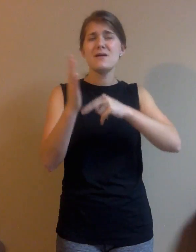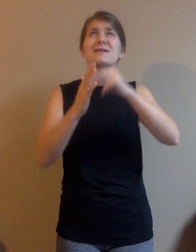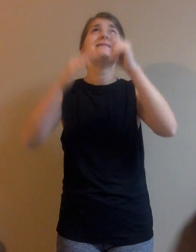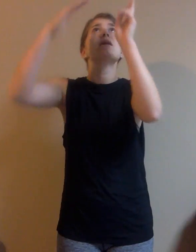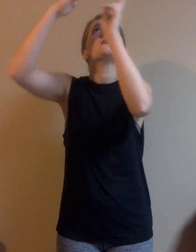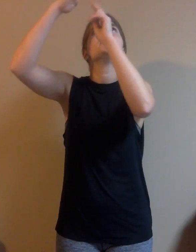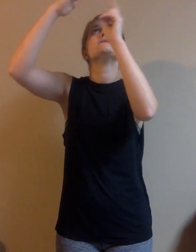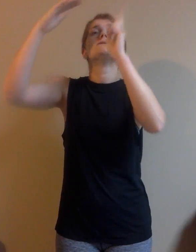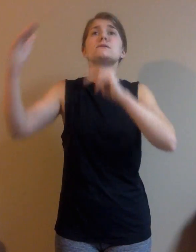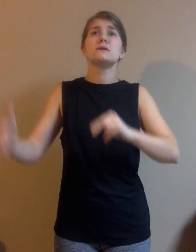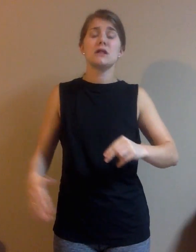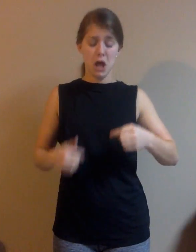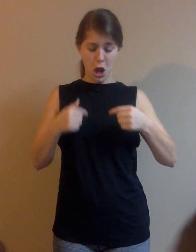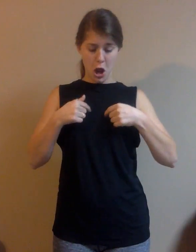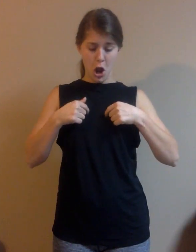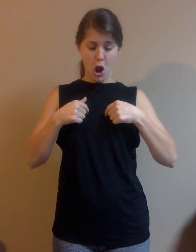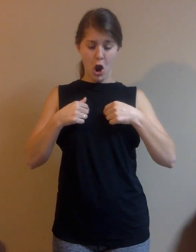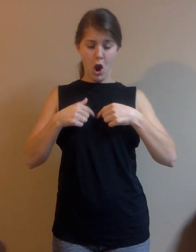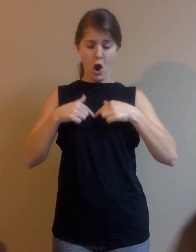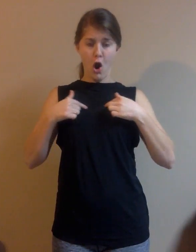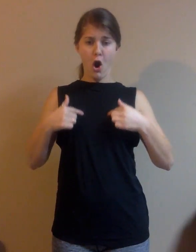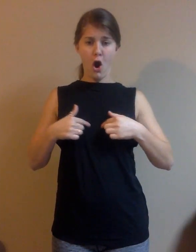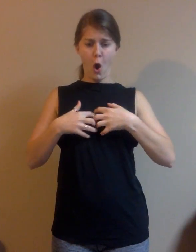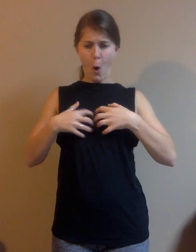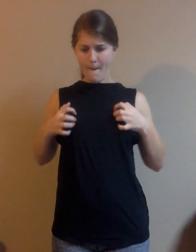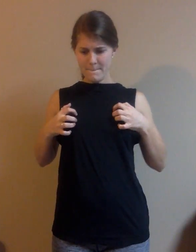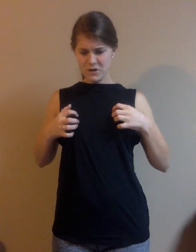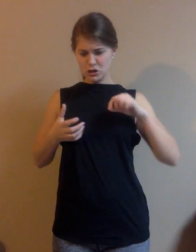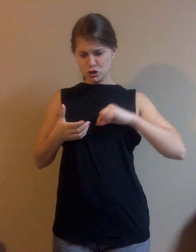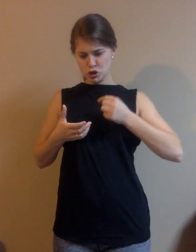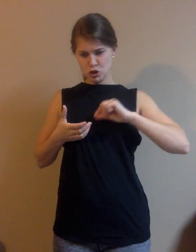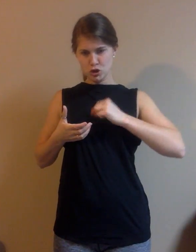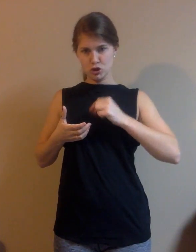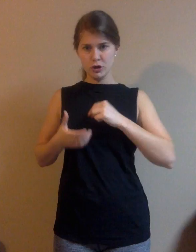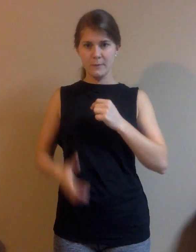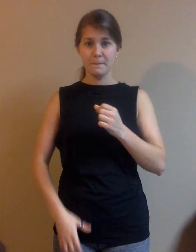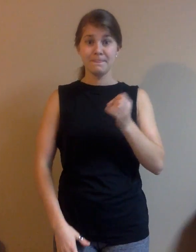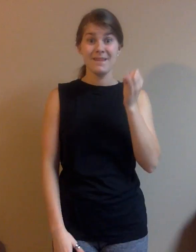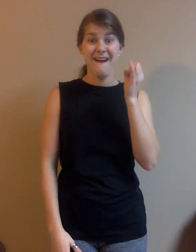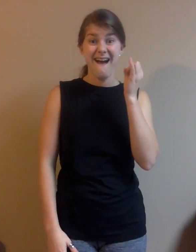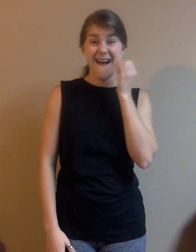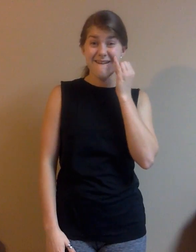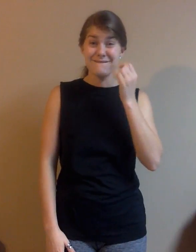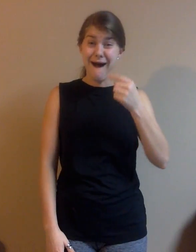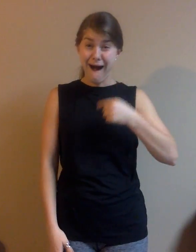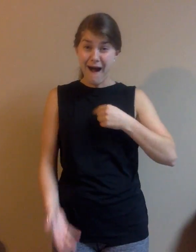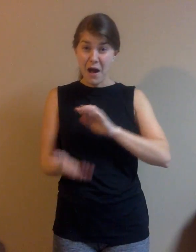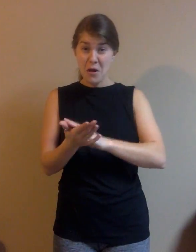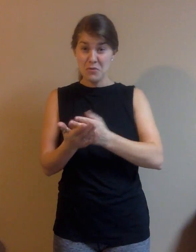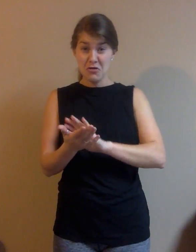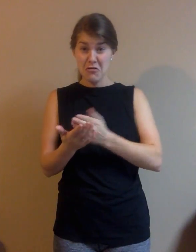heart surgery over here. If I'm cooking, the door is shut, the kids are out, the phone's on the hook. If she comes in, I get